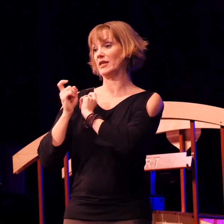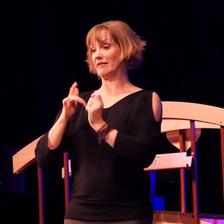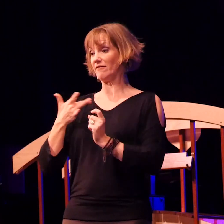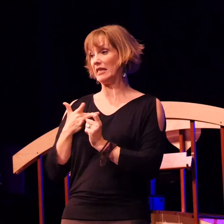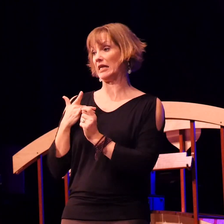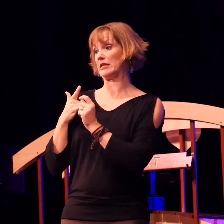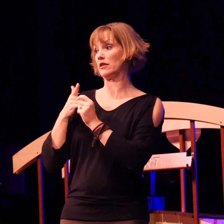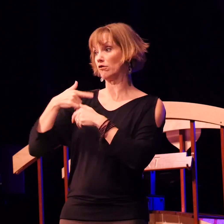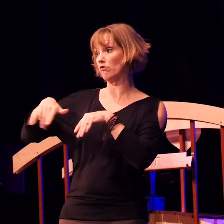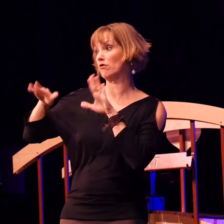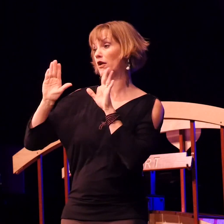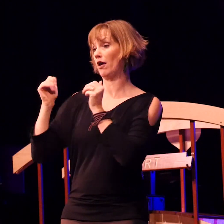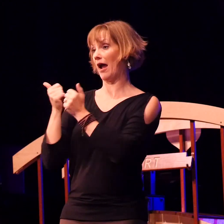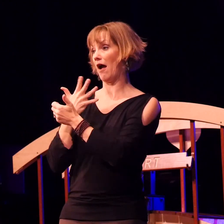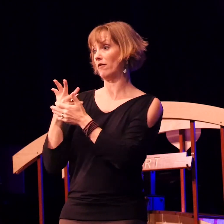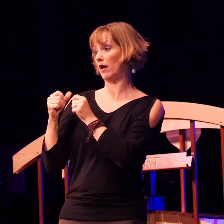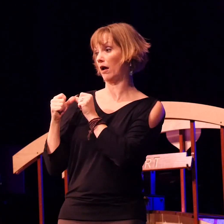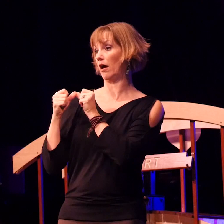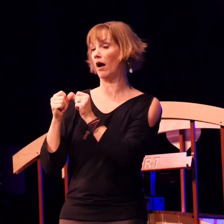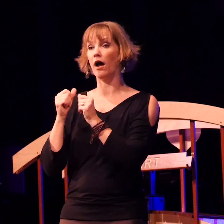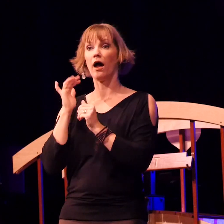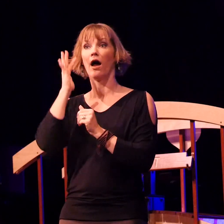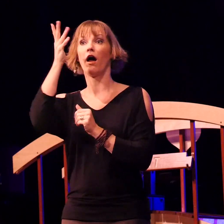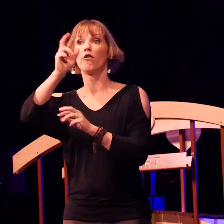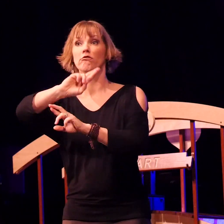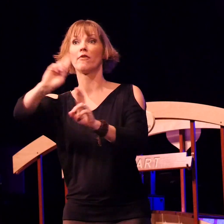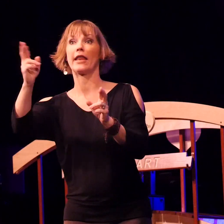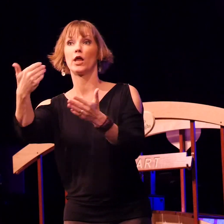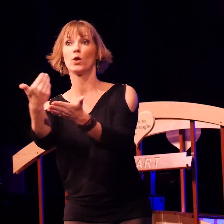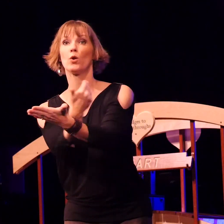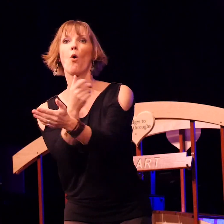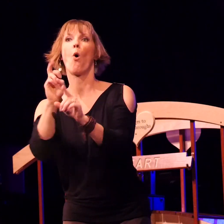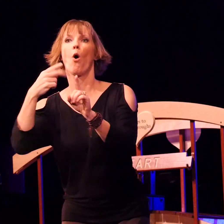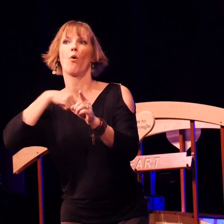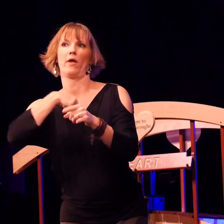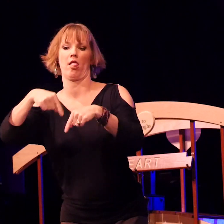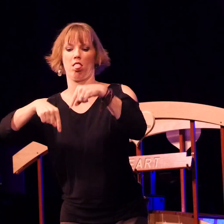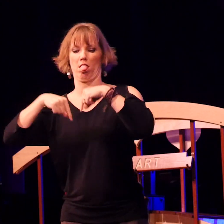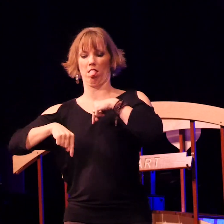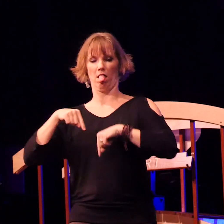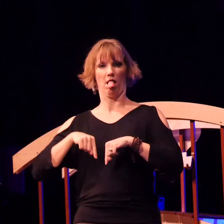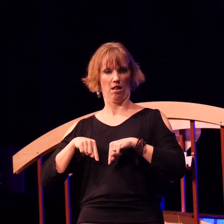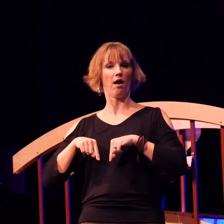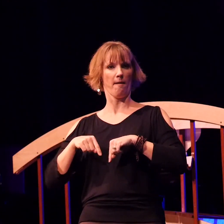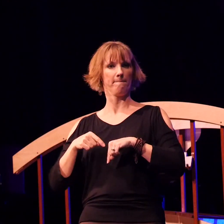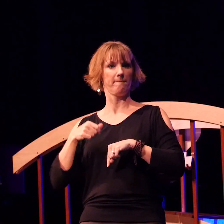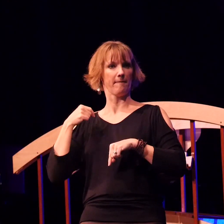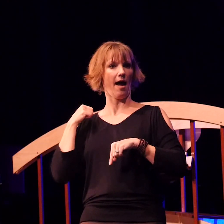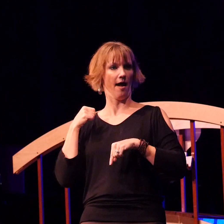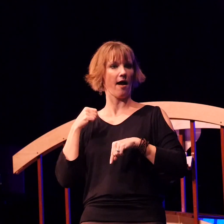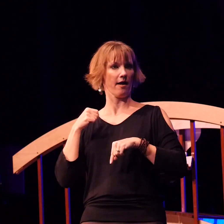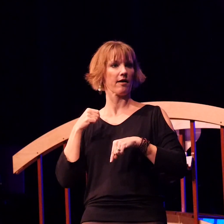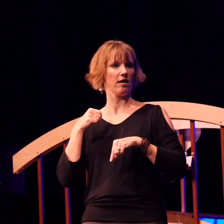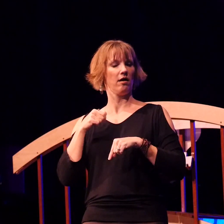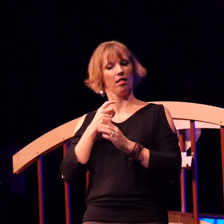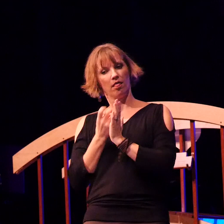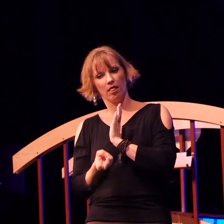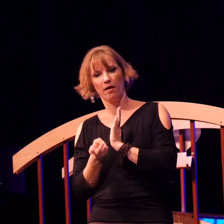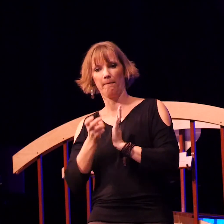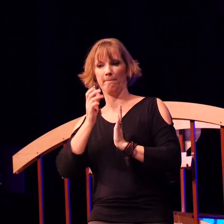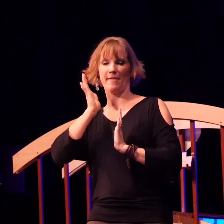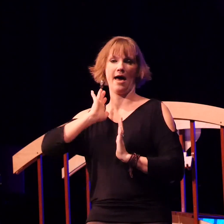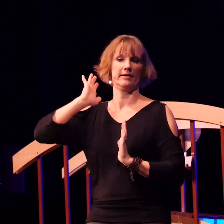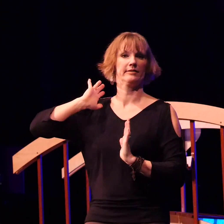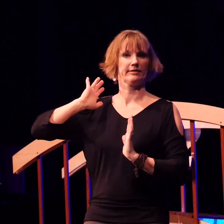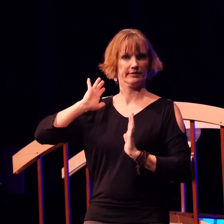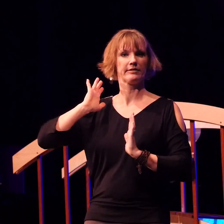surrendering continually to be ready to move into the new, or we fall back. And we can fall back into the